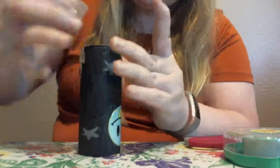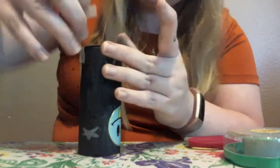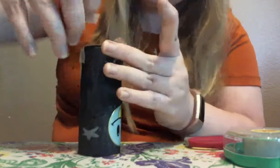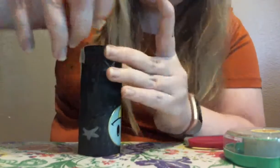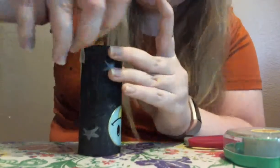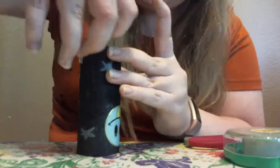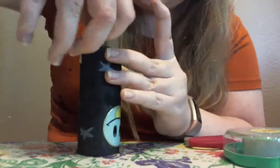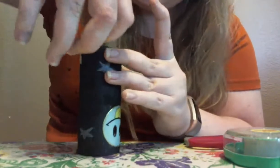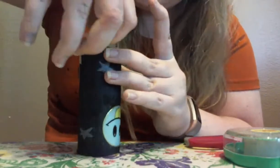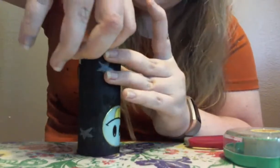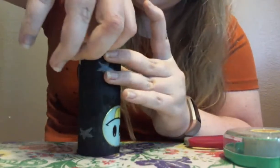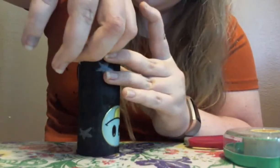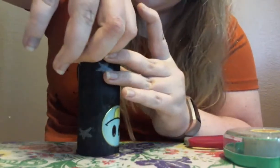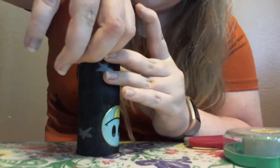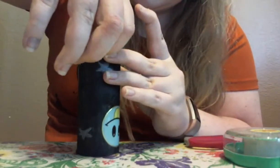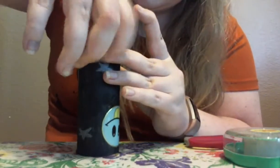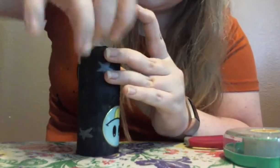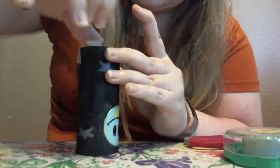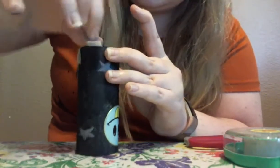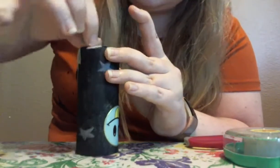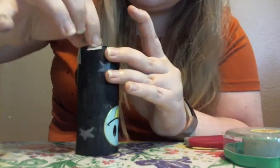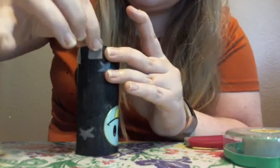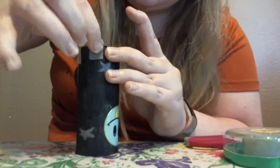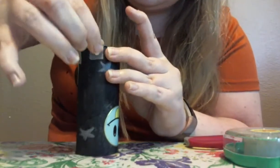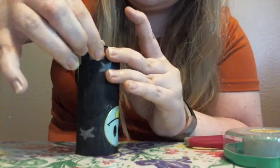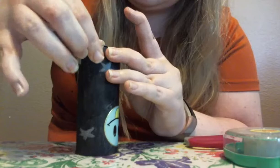Sometimes tape does not want to stick.